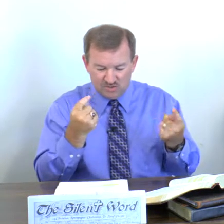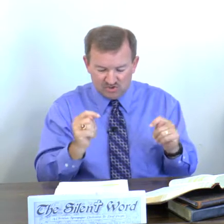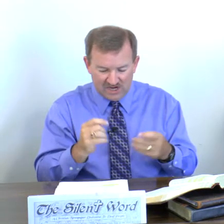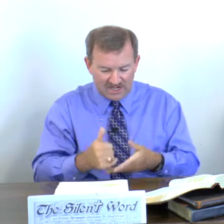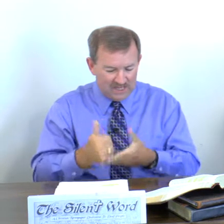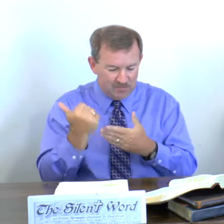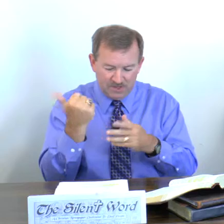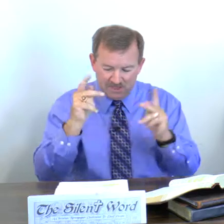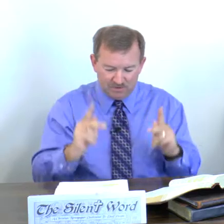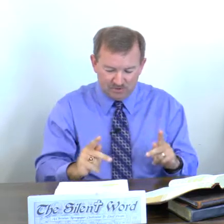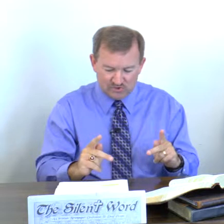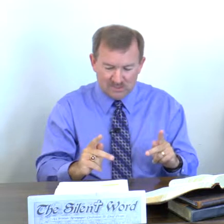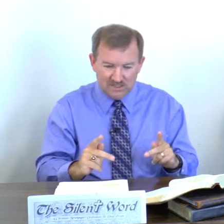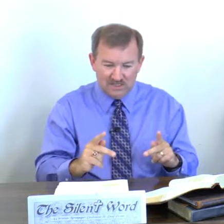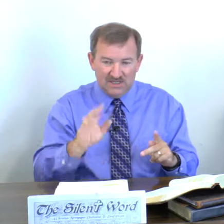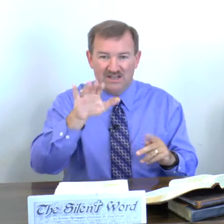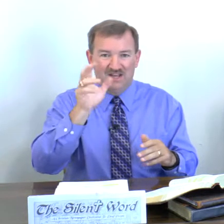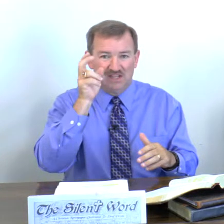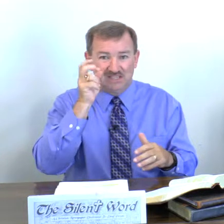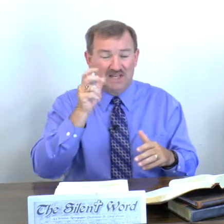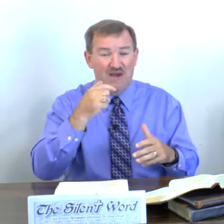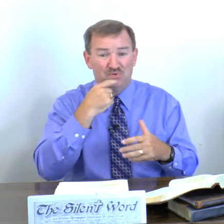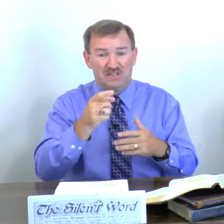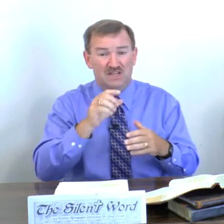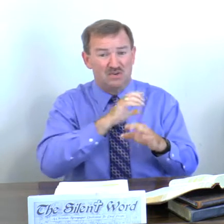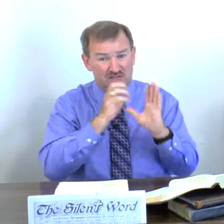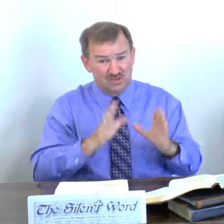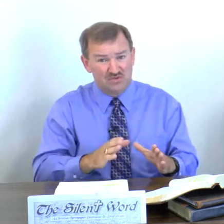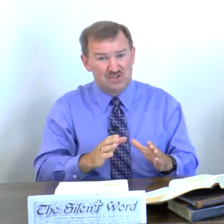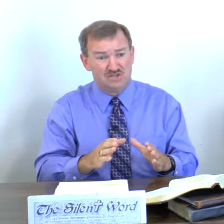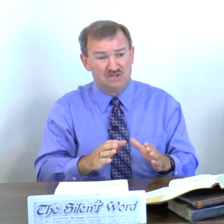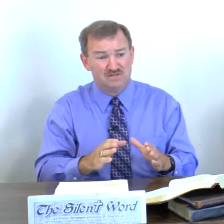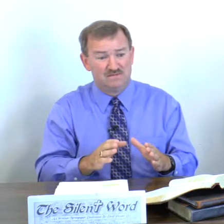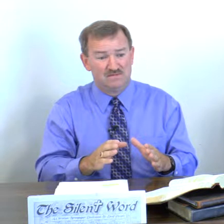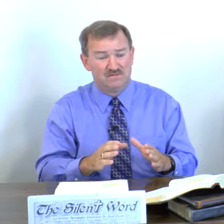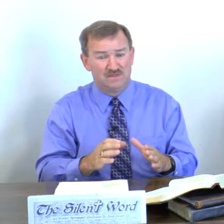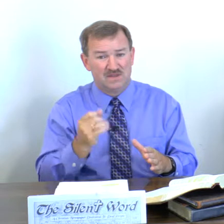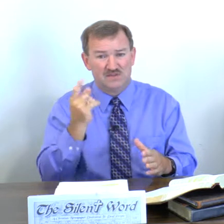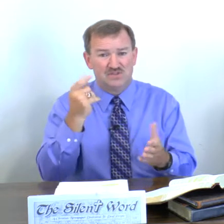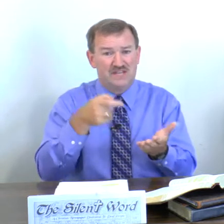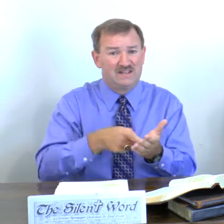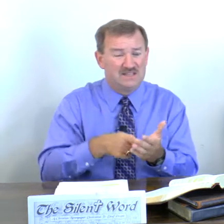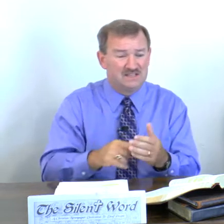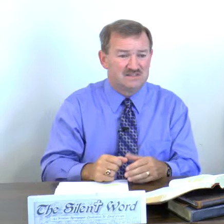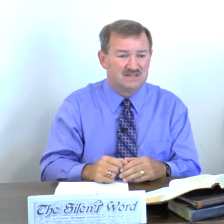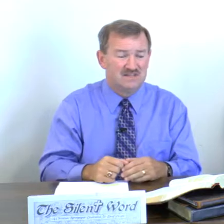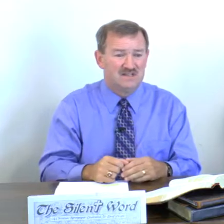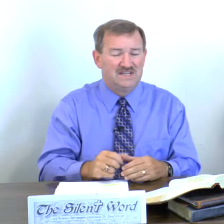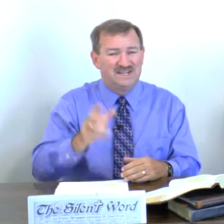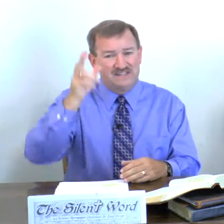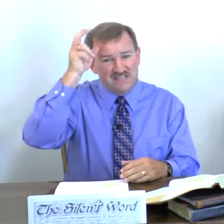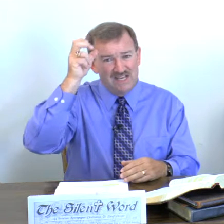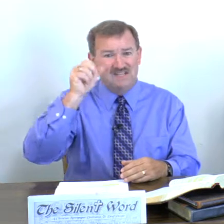to try to help any person. Now, listen, I want to tell you, as a Christian, understand this. Satan